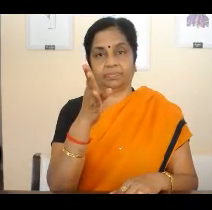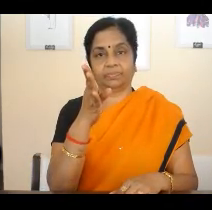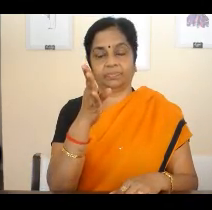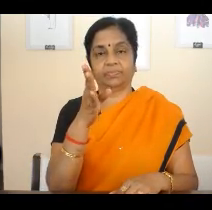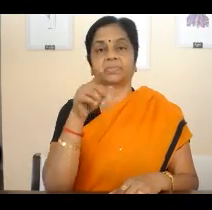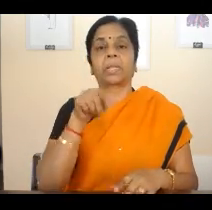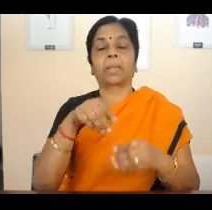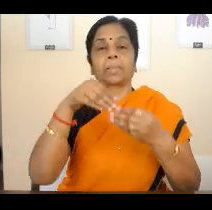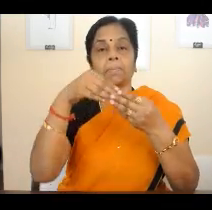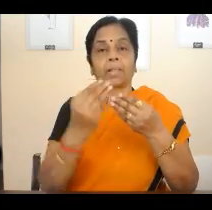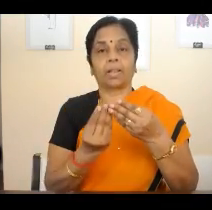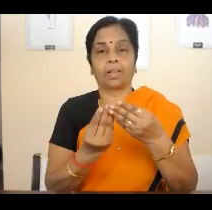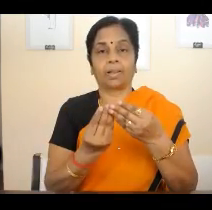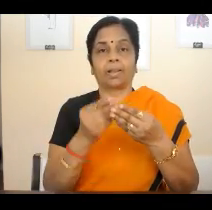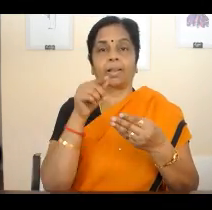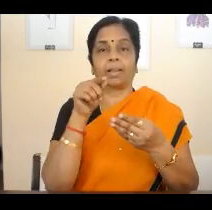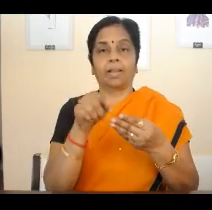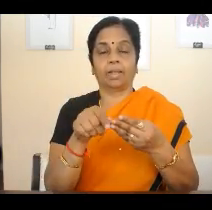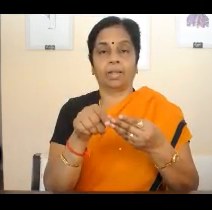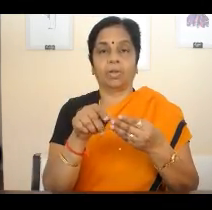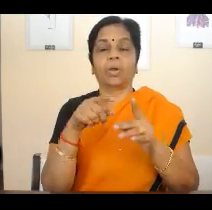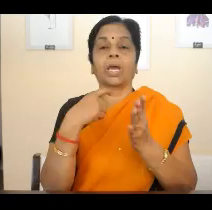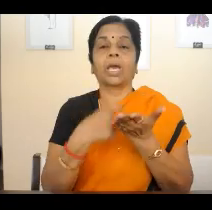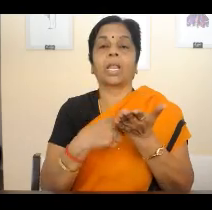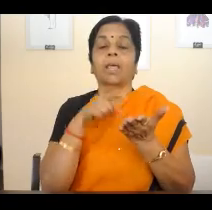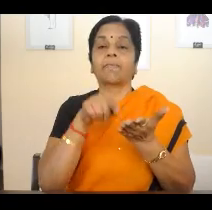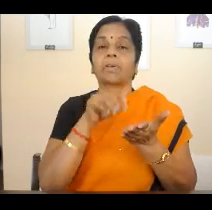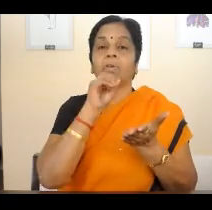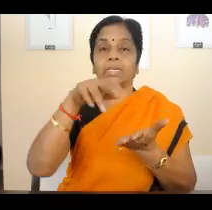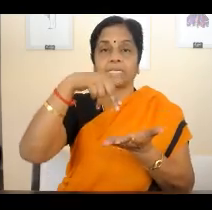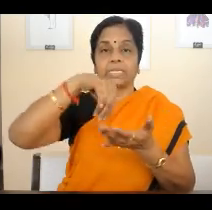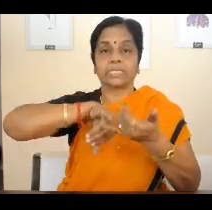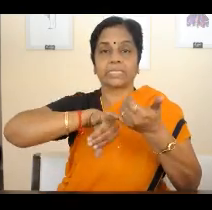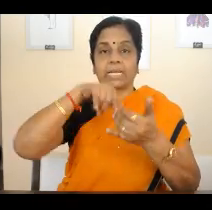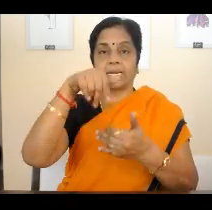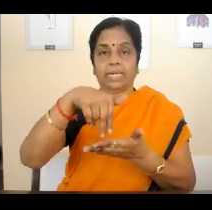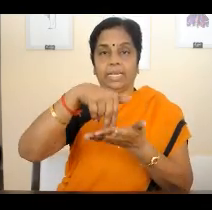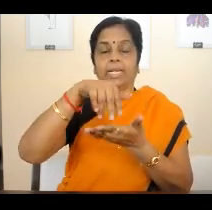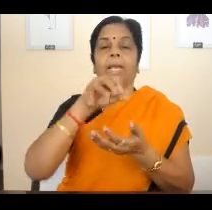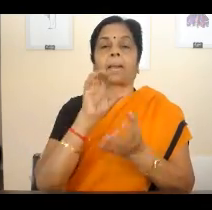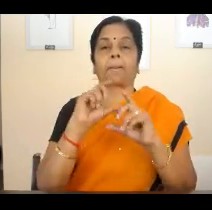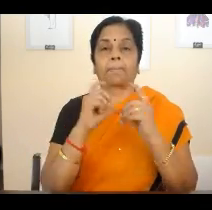The bill was referred to the Standing Committee.